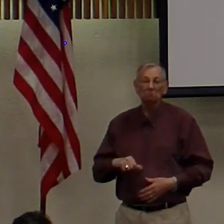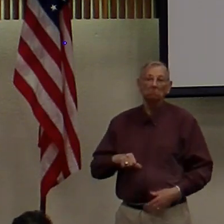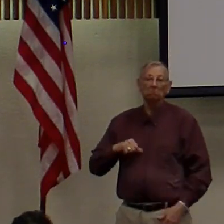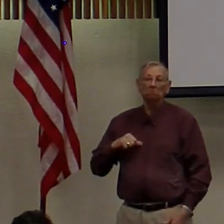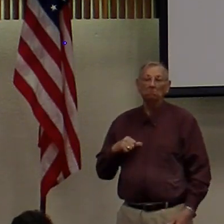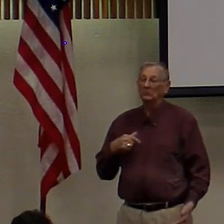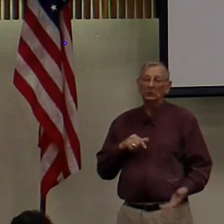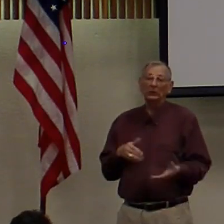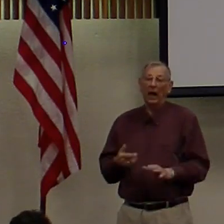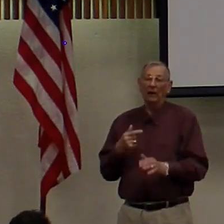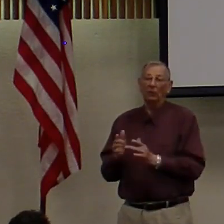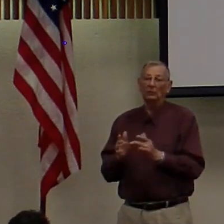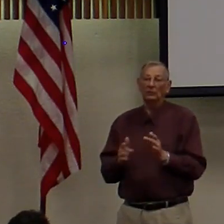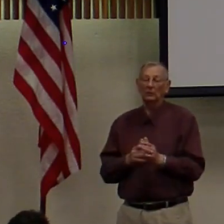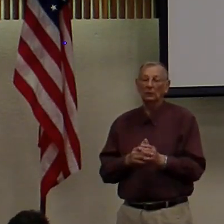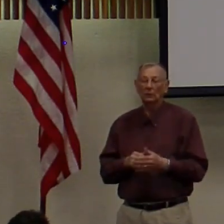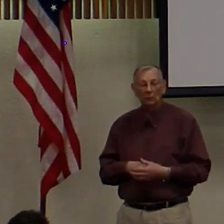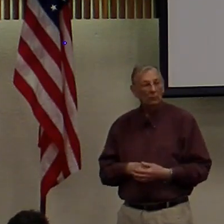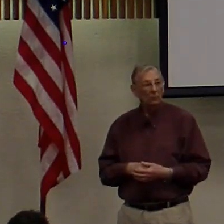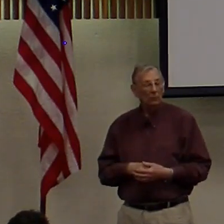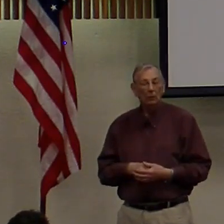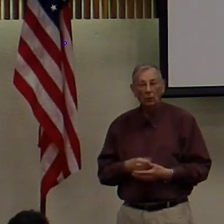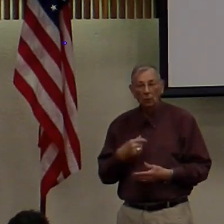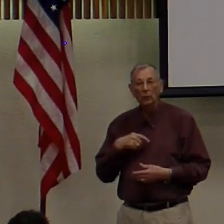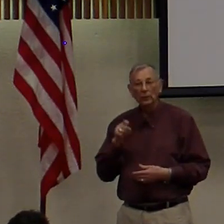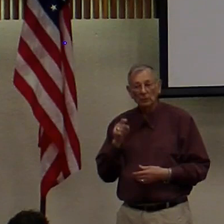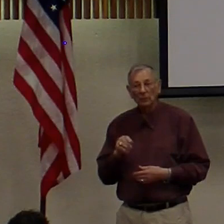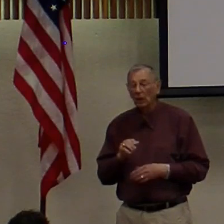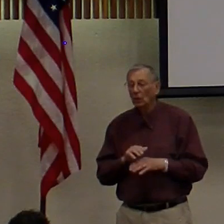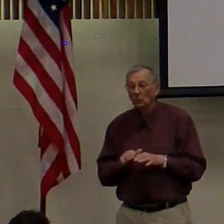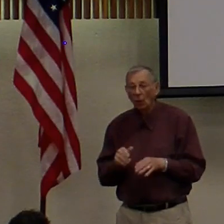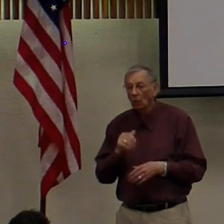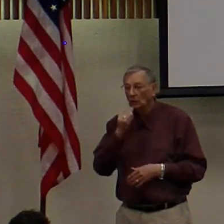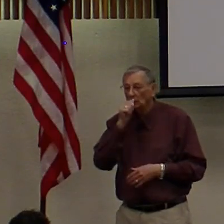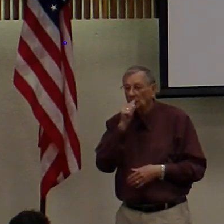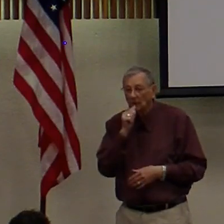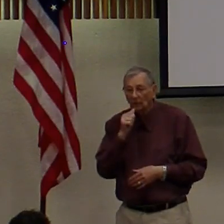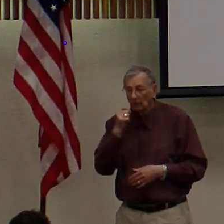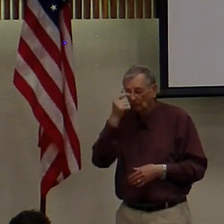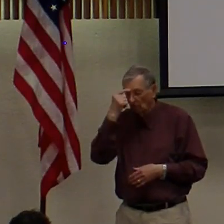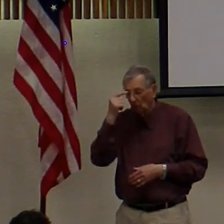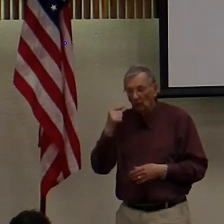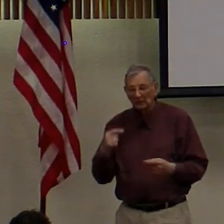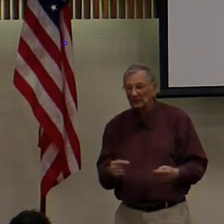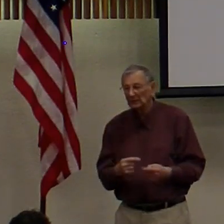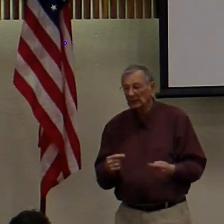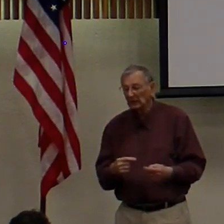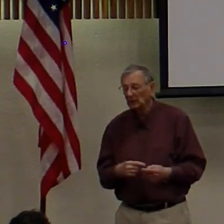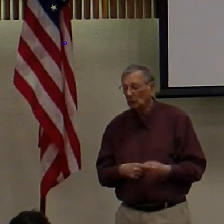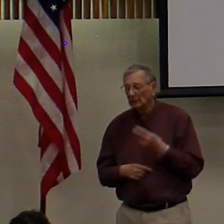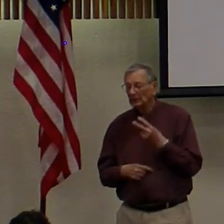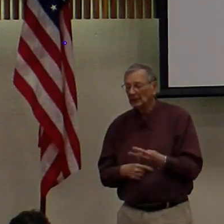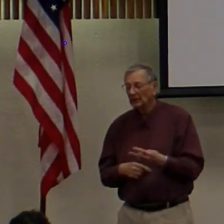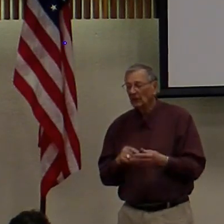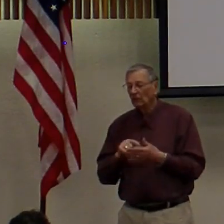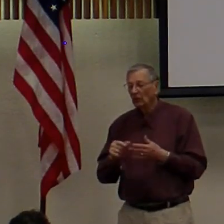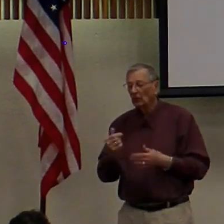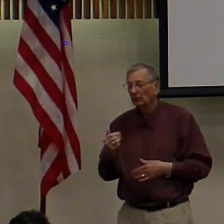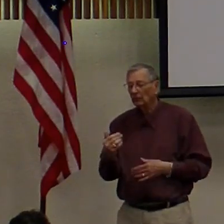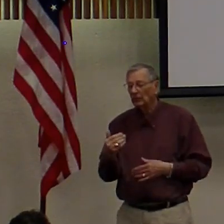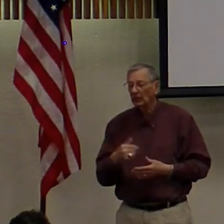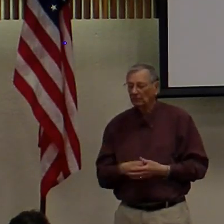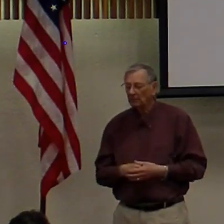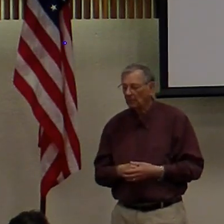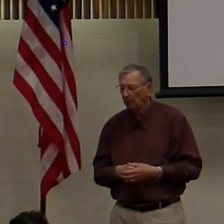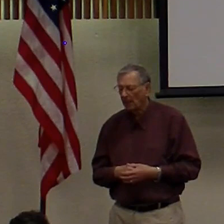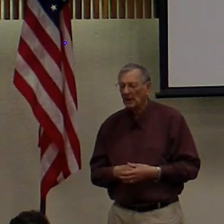were proud to die for it. We should be too. Don't suffer for the sake of sin. We see this in verse 15.